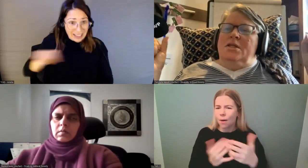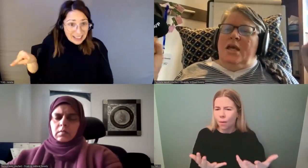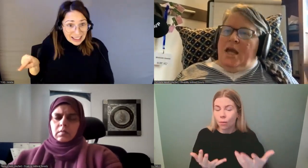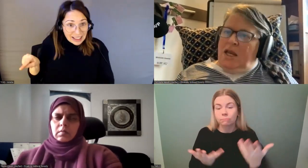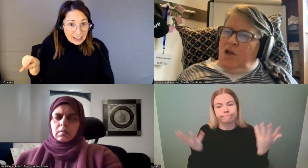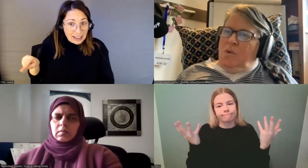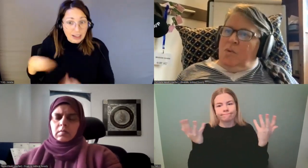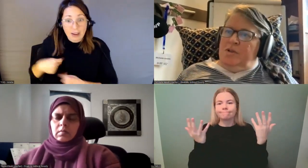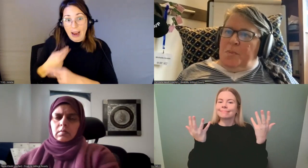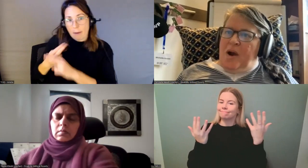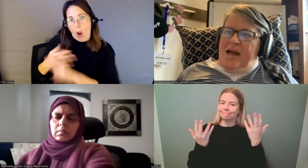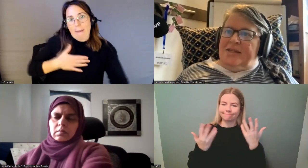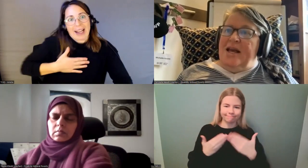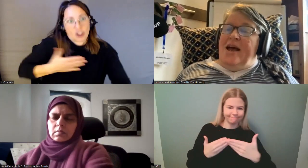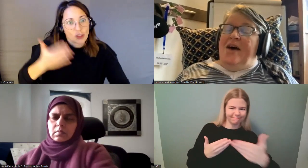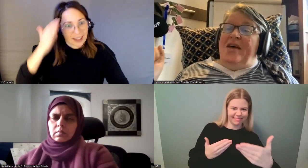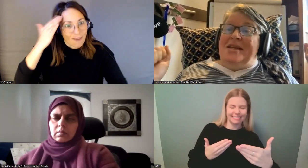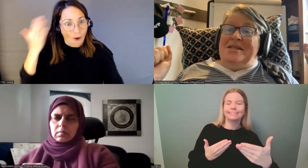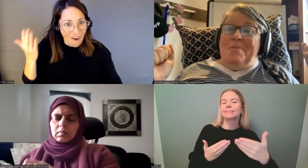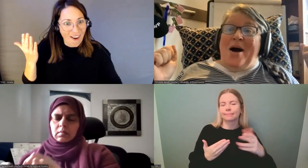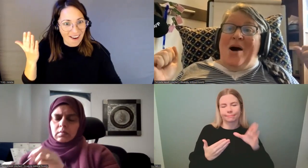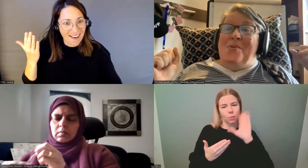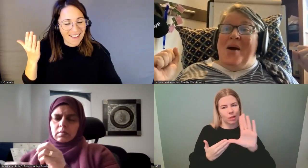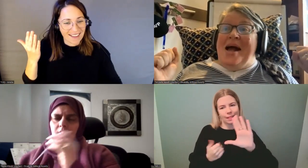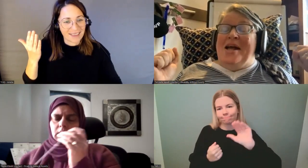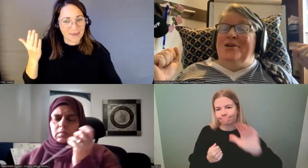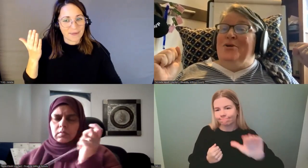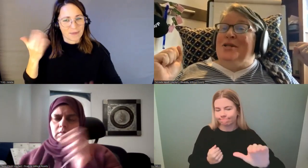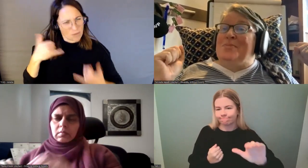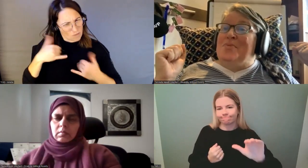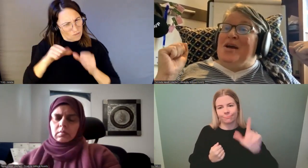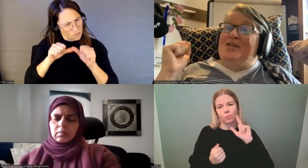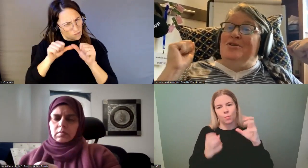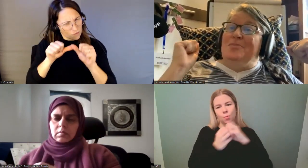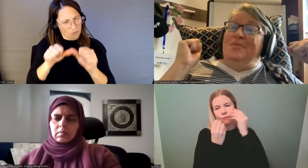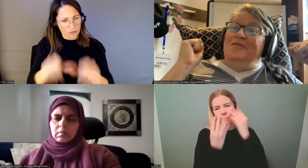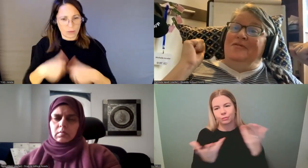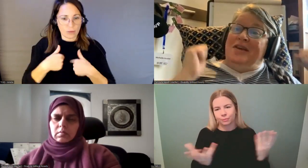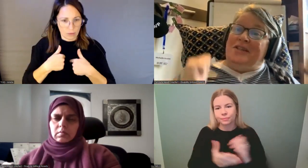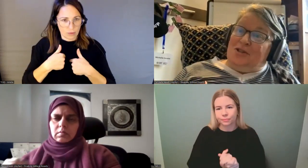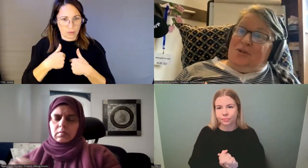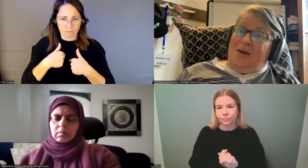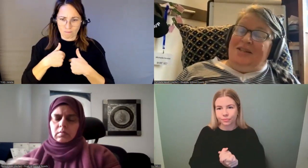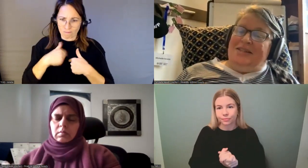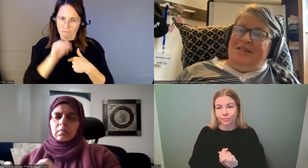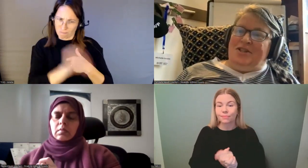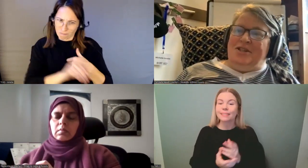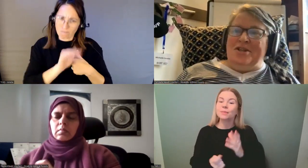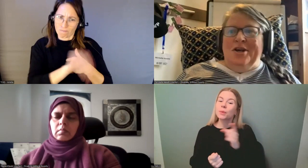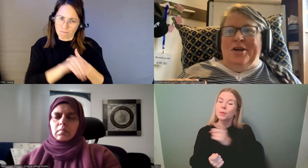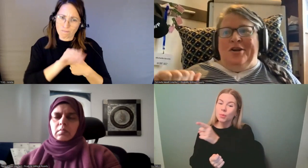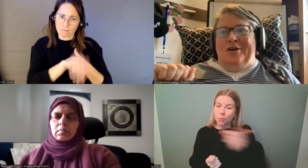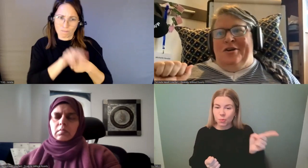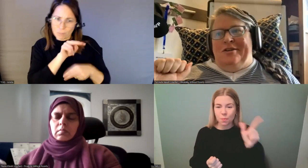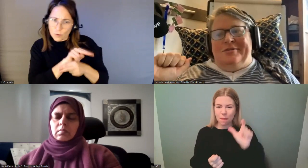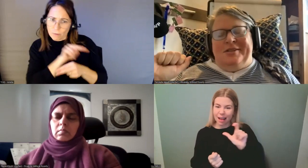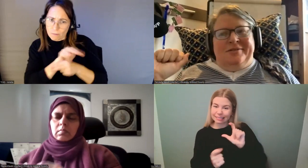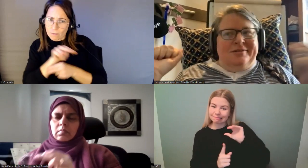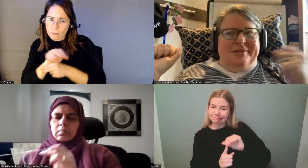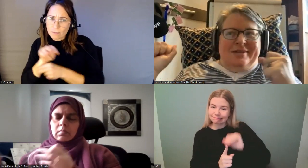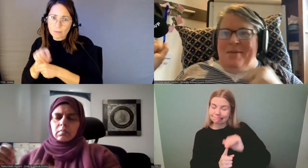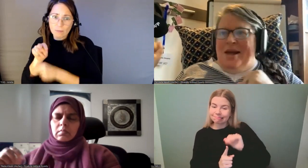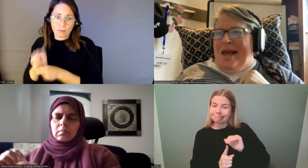will continue to press, and that is the part where you need to press your provincial politicians,